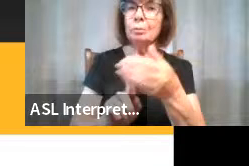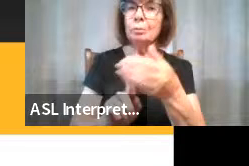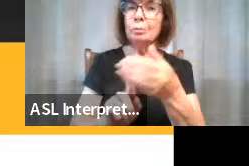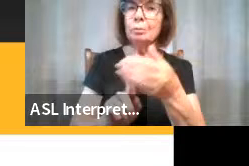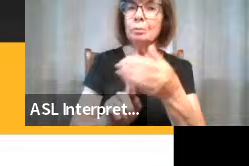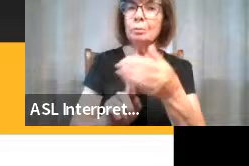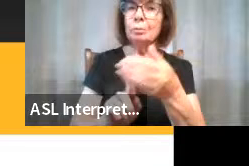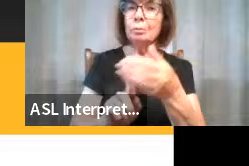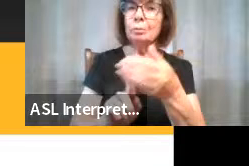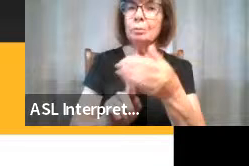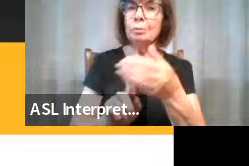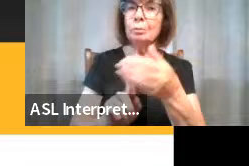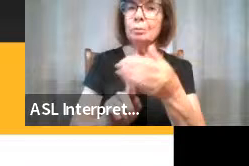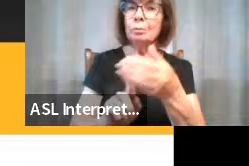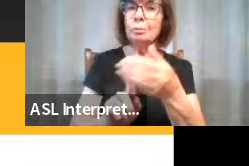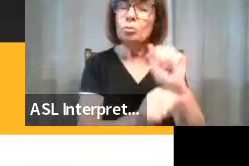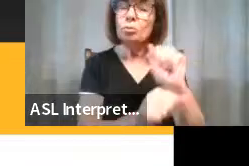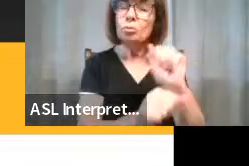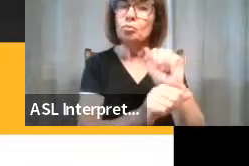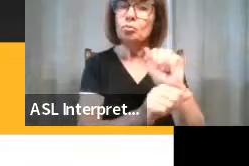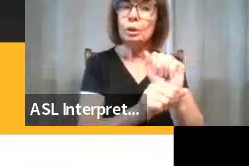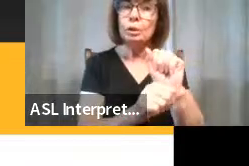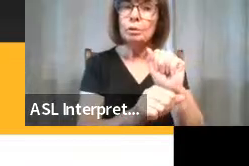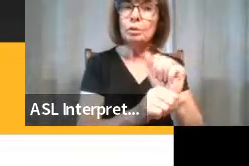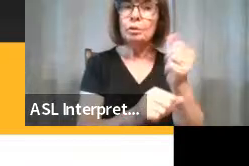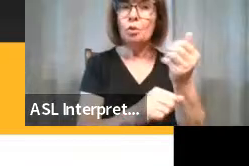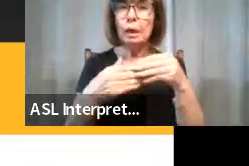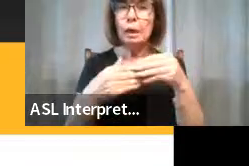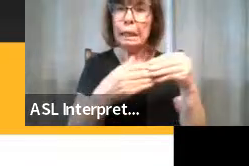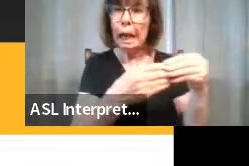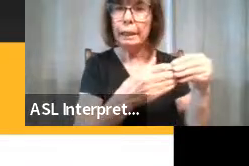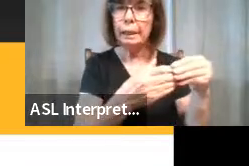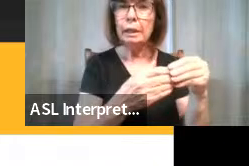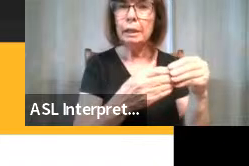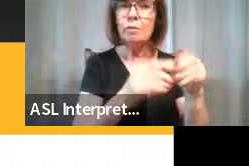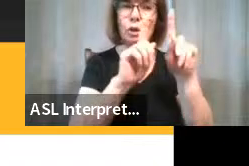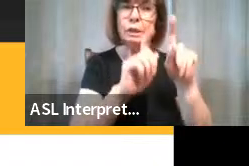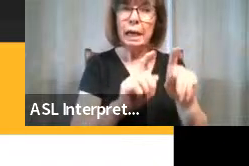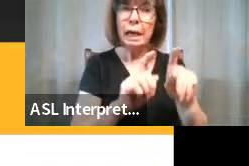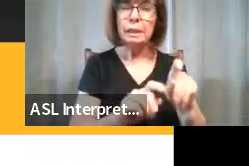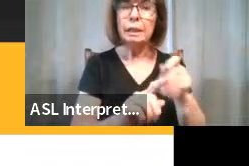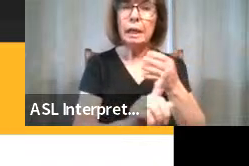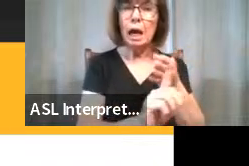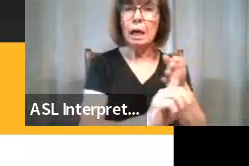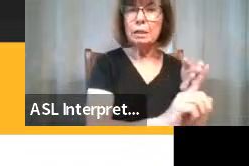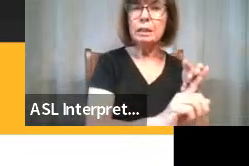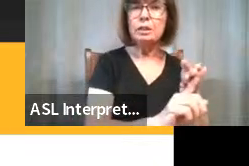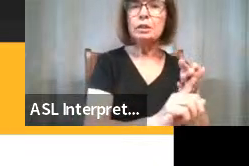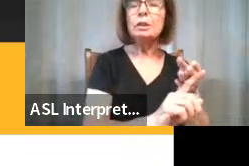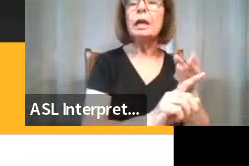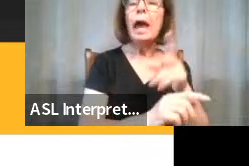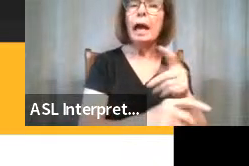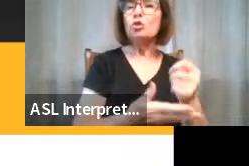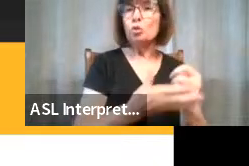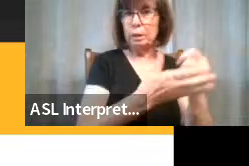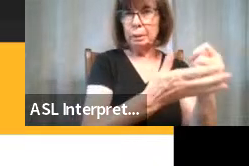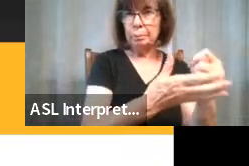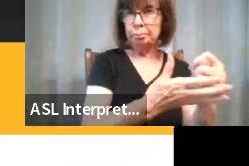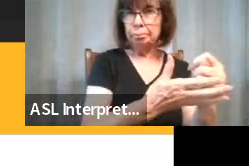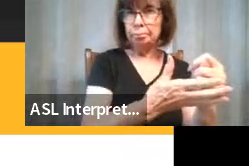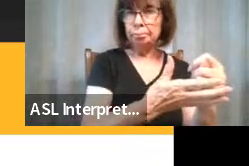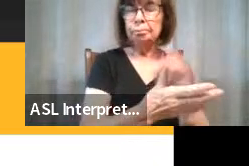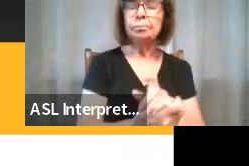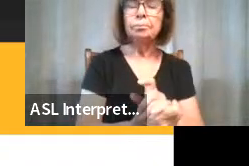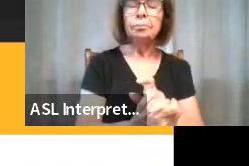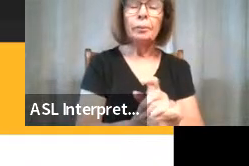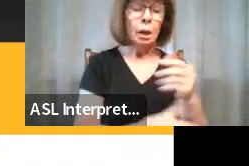for accessible guidance on testing, isolation, and vaccination, as well as treatment. We are actively